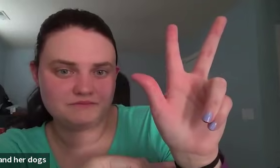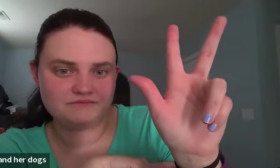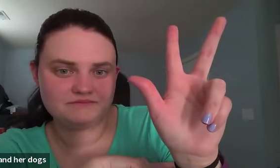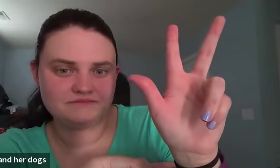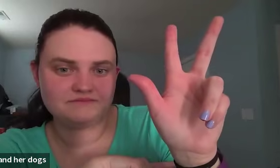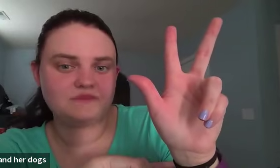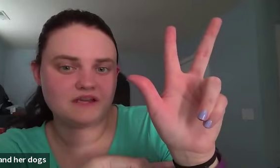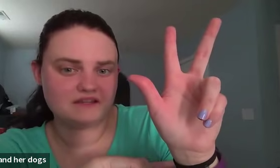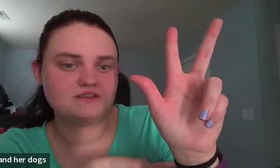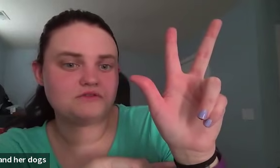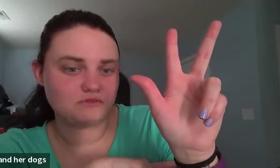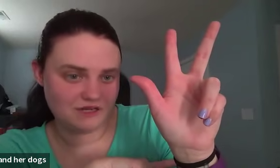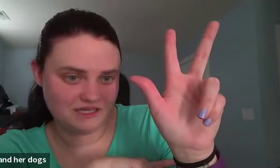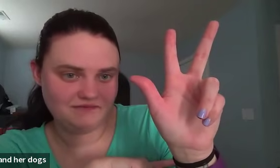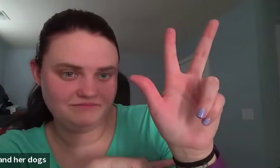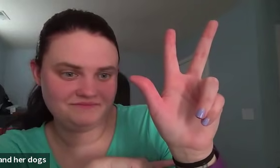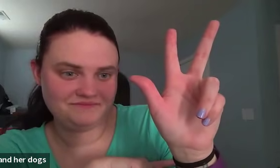thumb. Okay. So three.